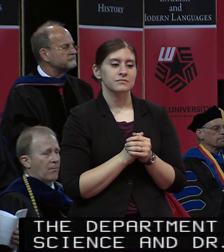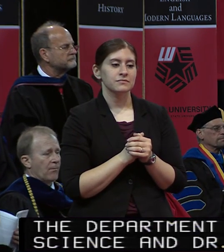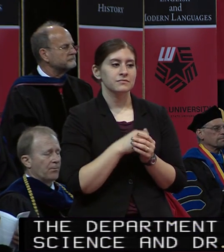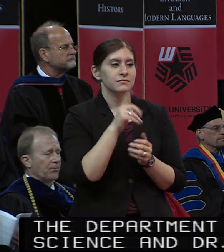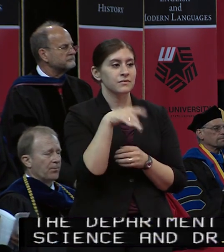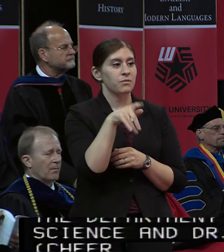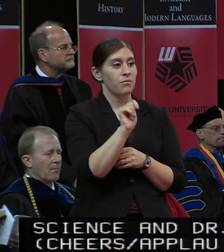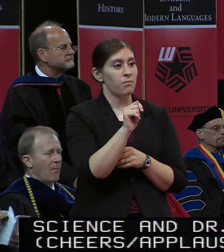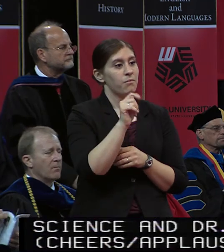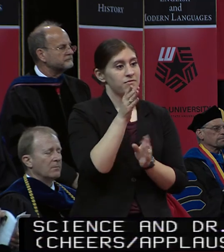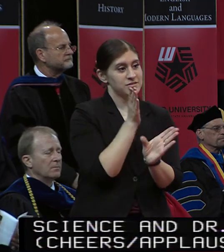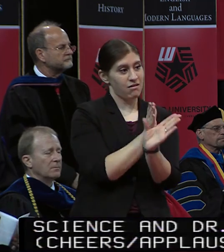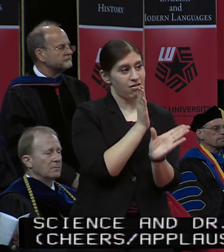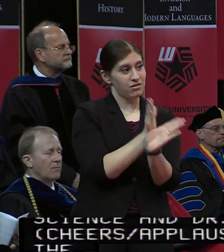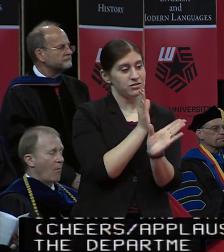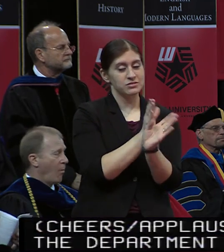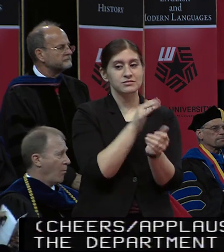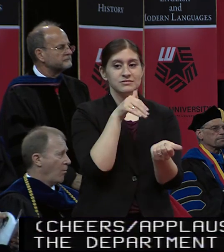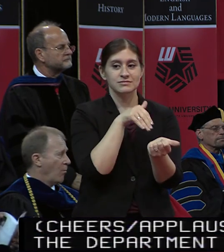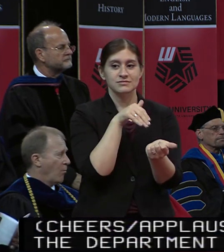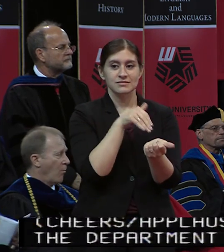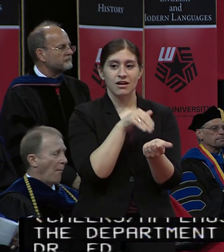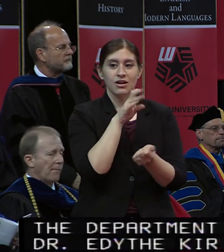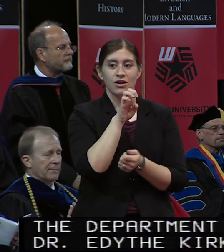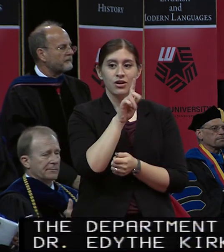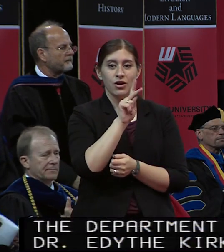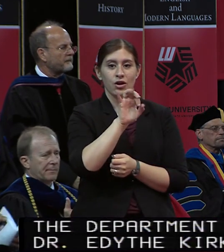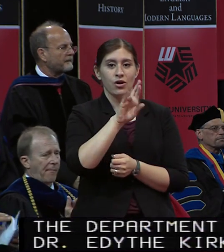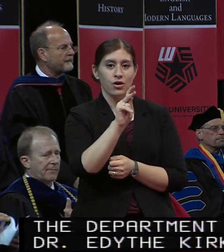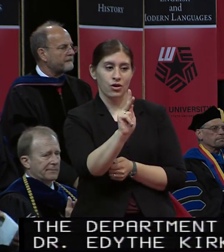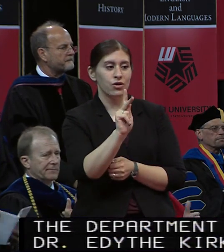The Department of Psychology and Dr. Edith Kirk.